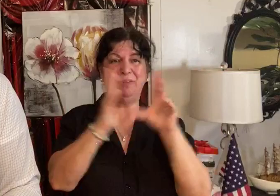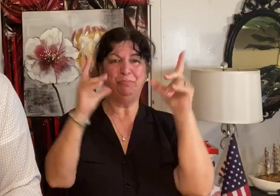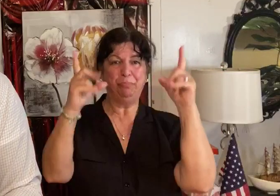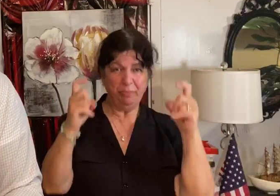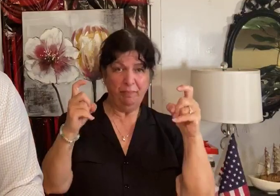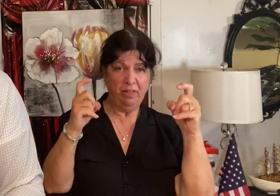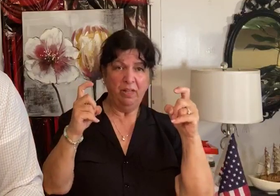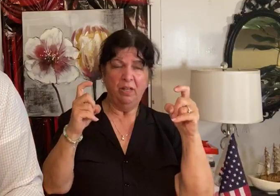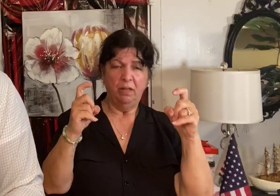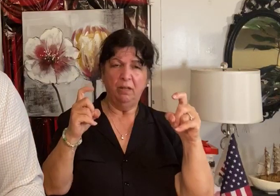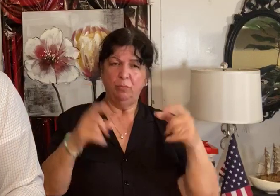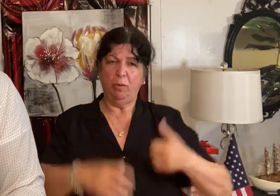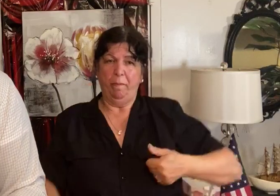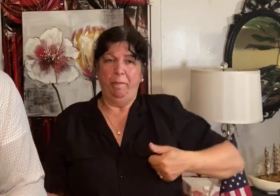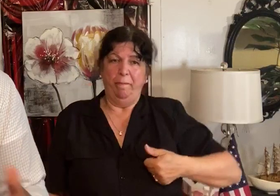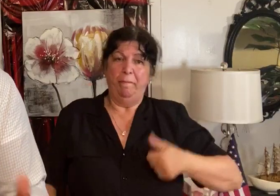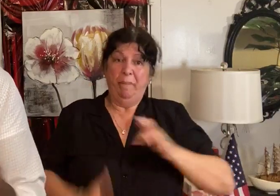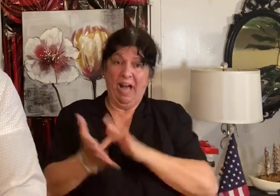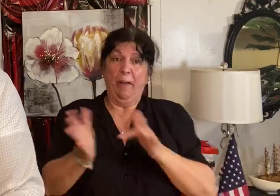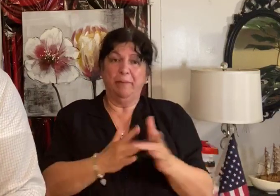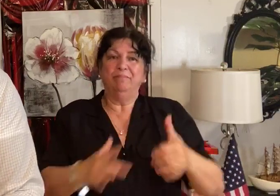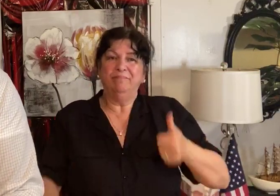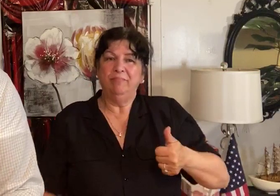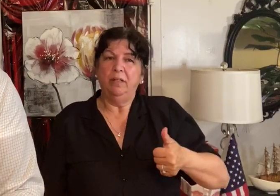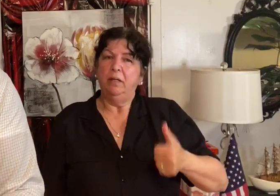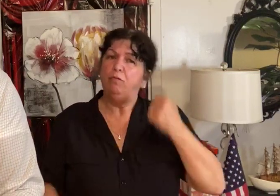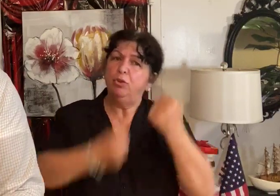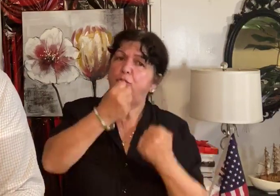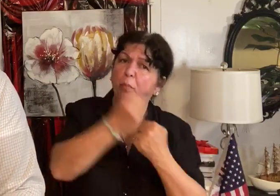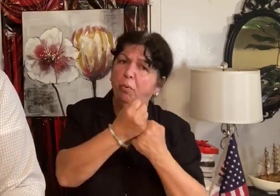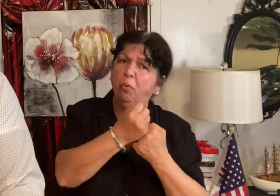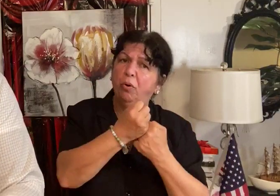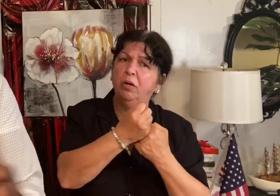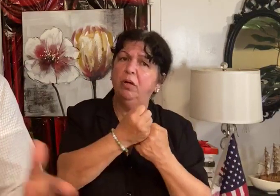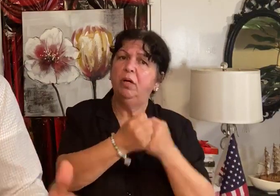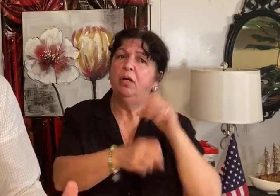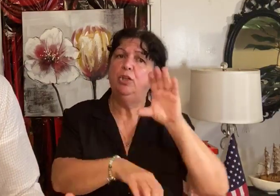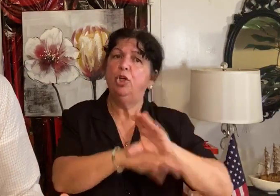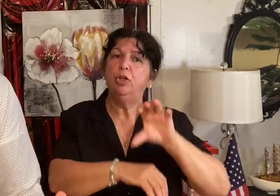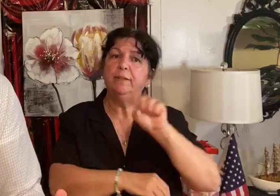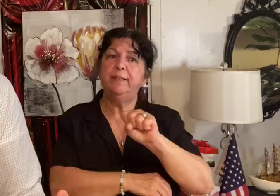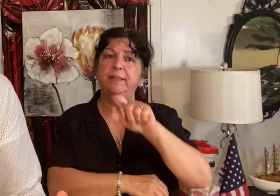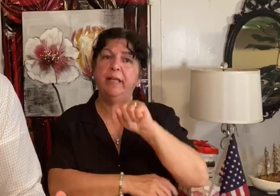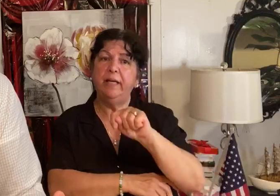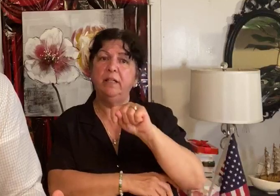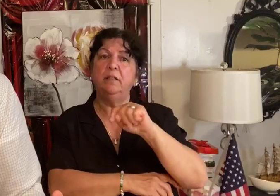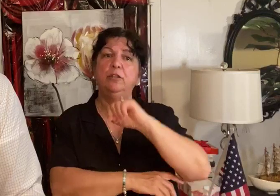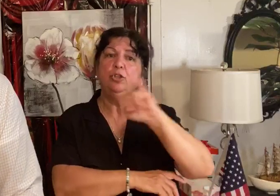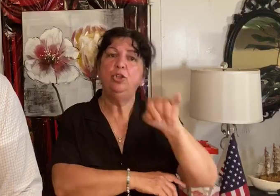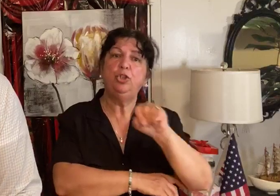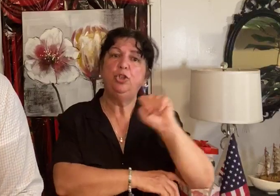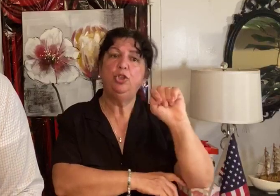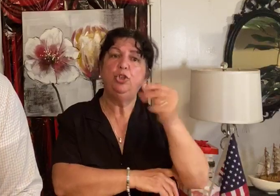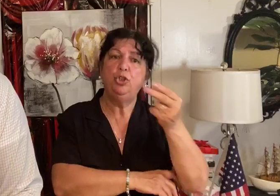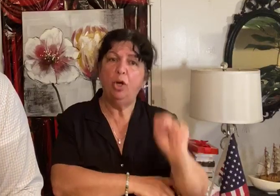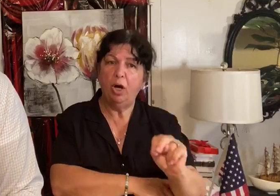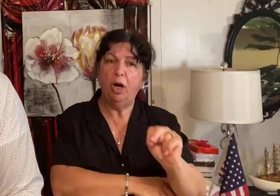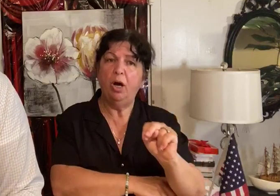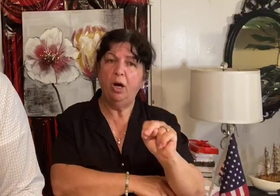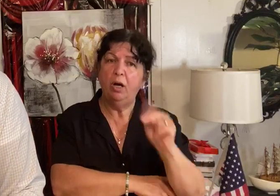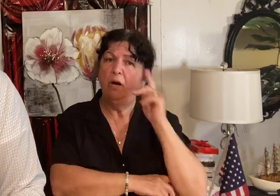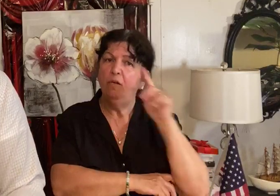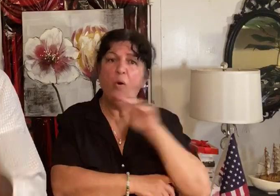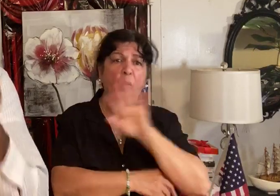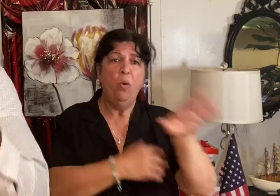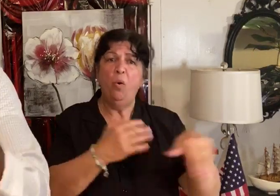was sincere and in support of that church, St. John's, and of all the churches. I took that as support. And